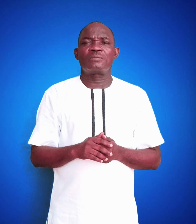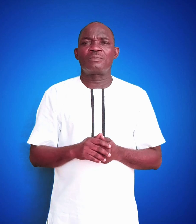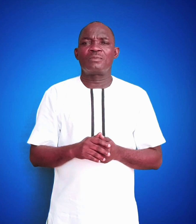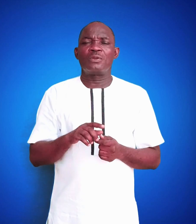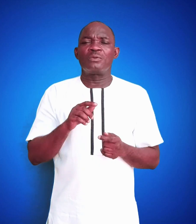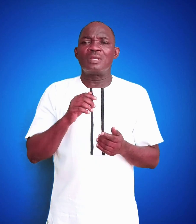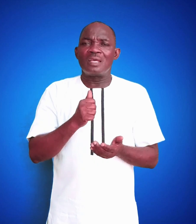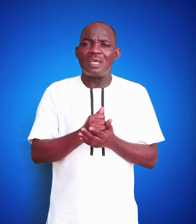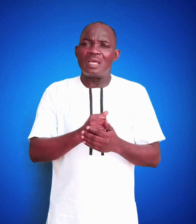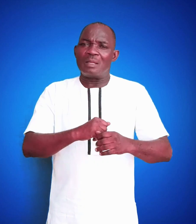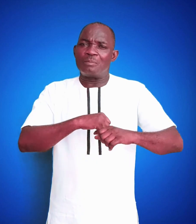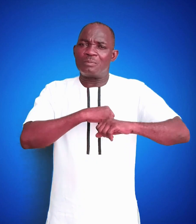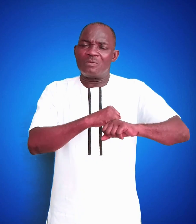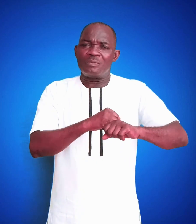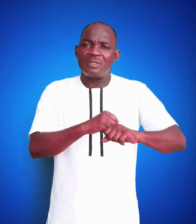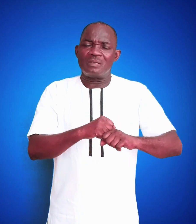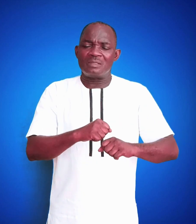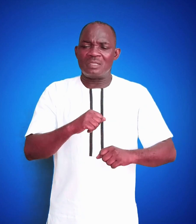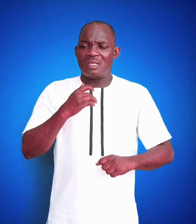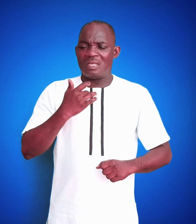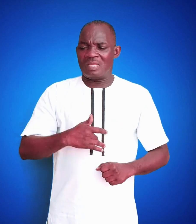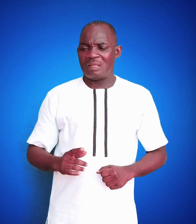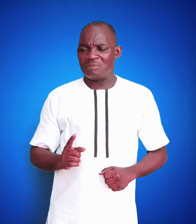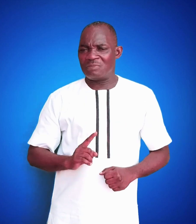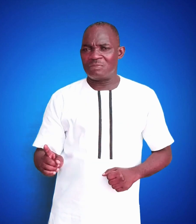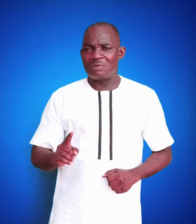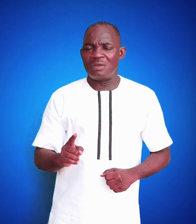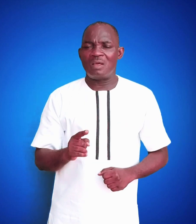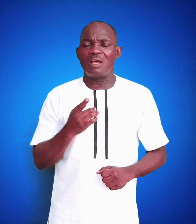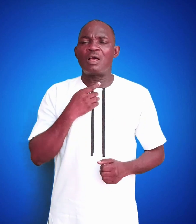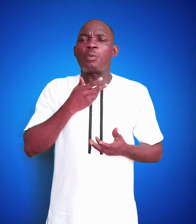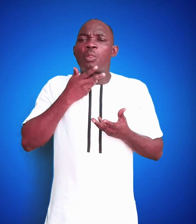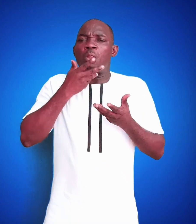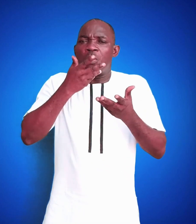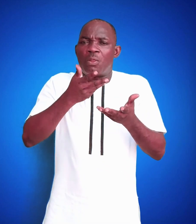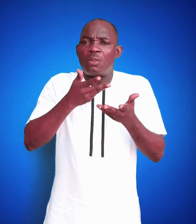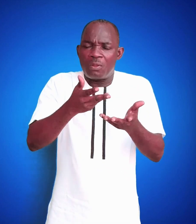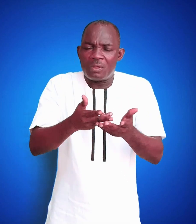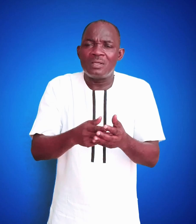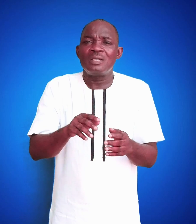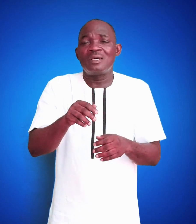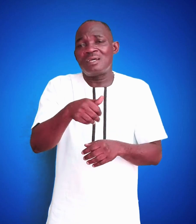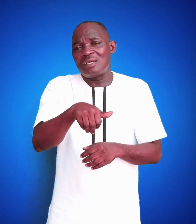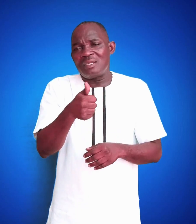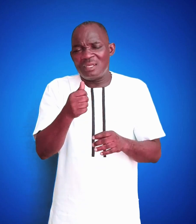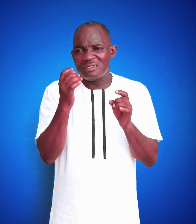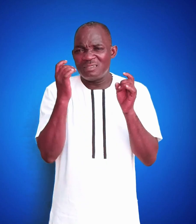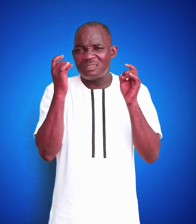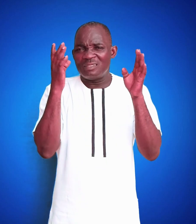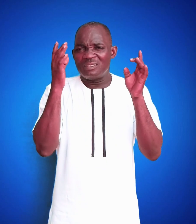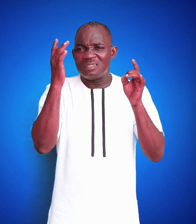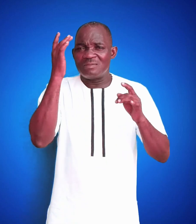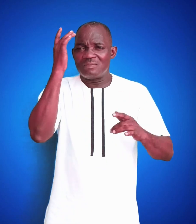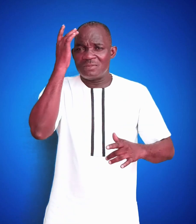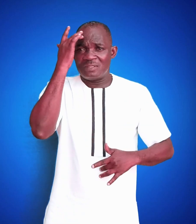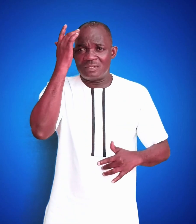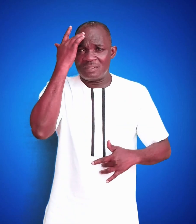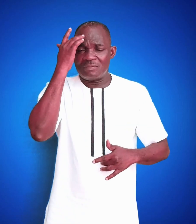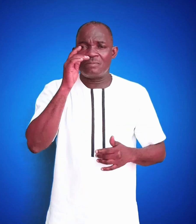To prevent diarrhea, cholera, and other harmful